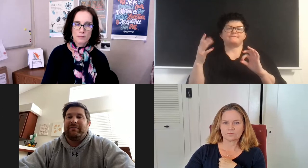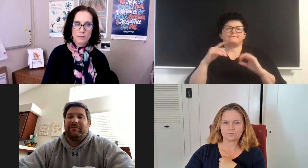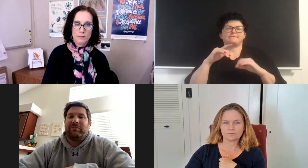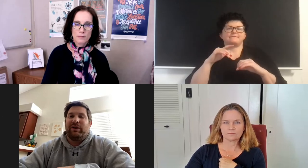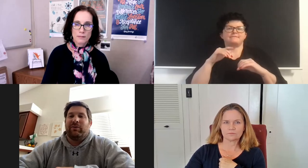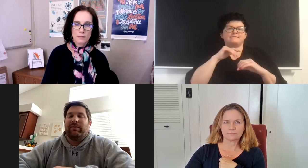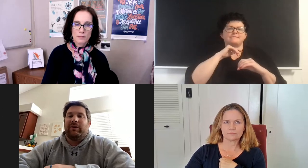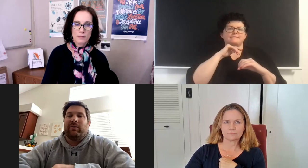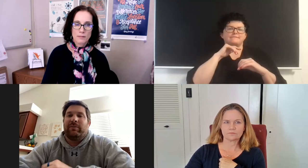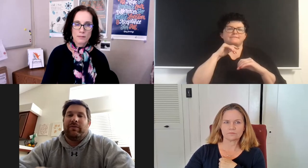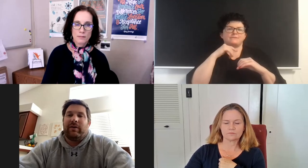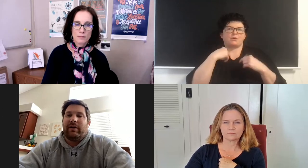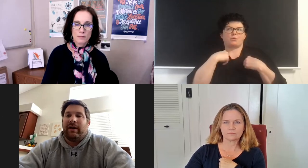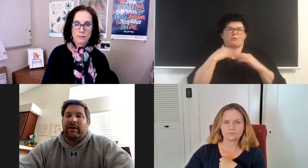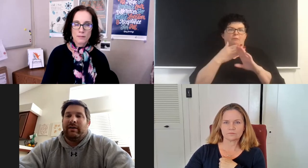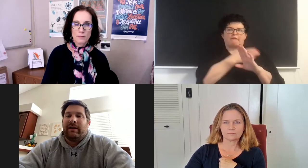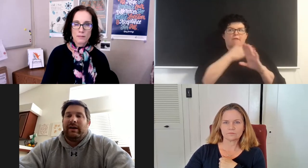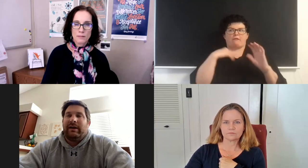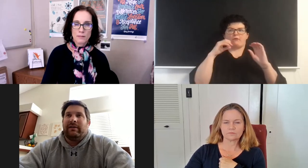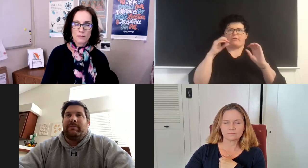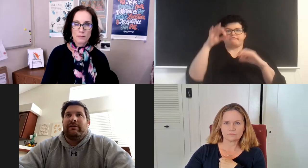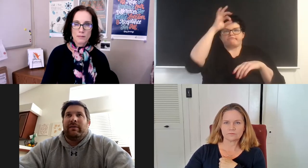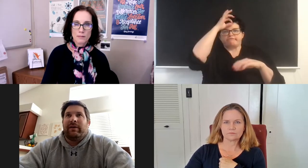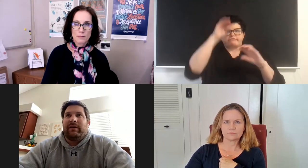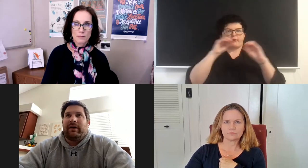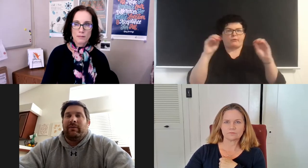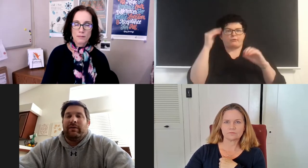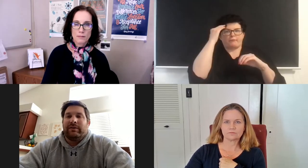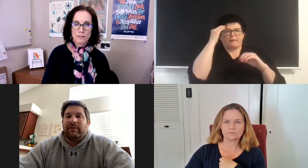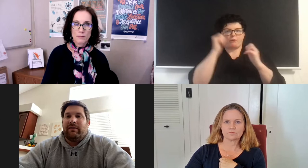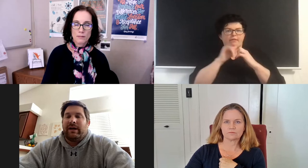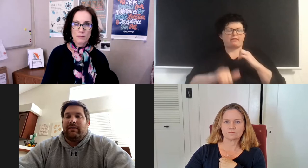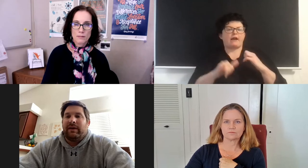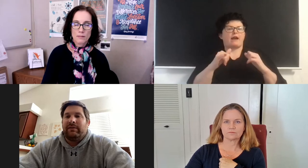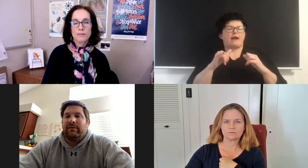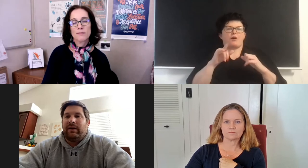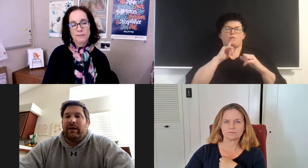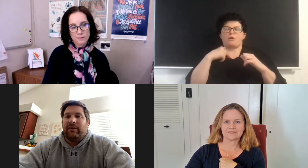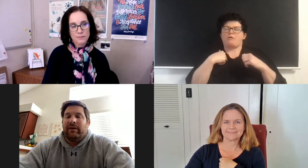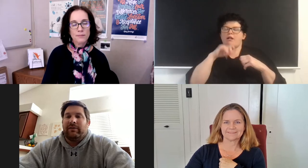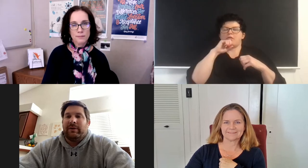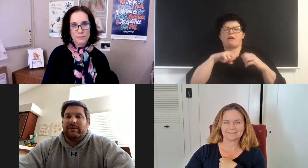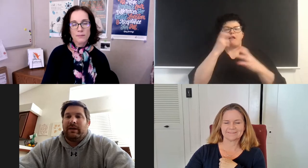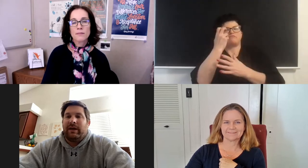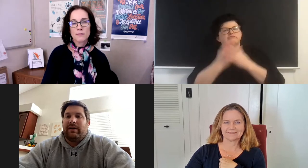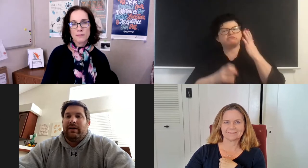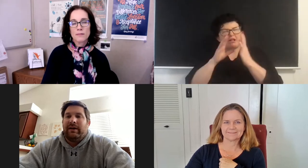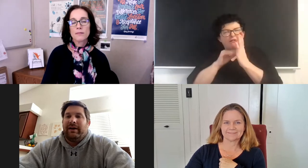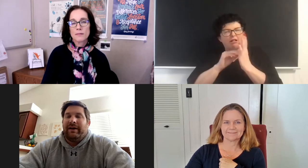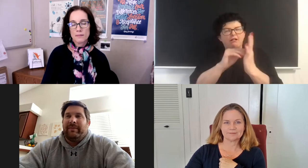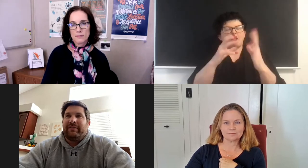that we were familiar with before. And it's been something that we've just loved diving into and learning as much as we